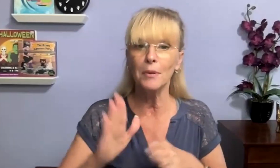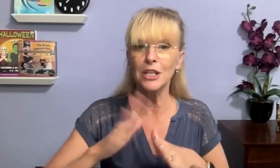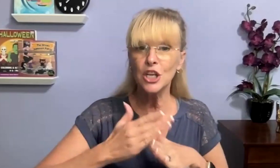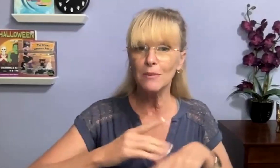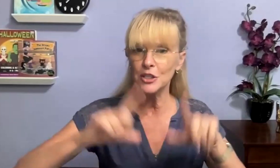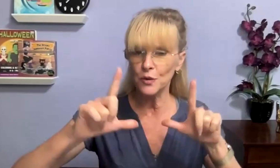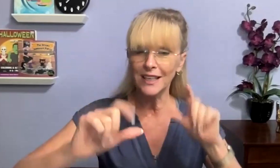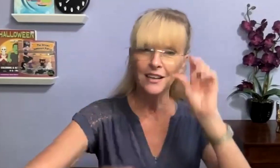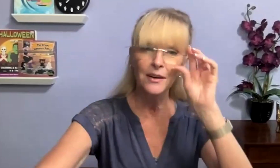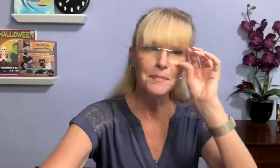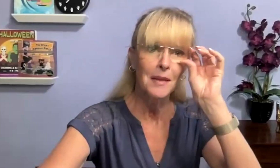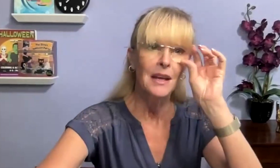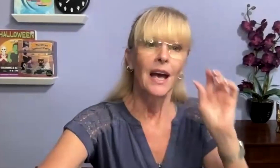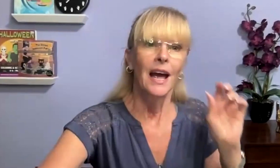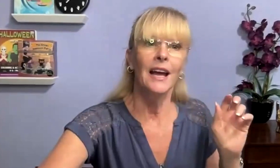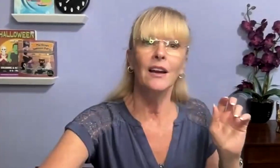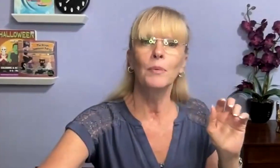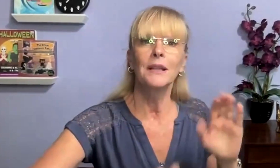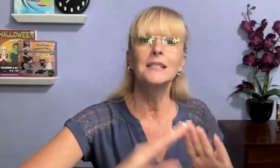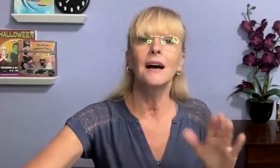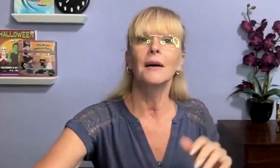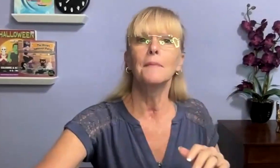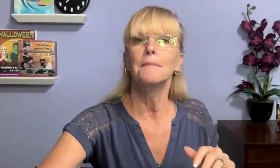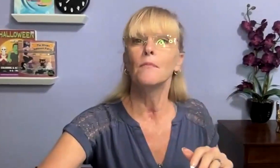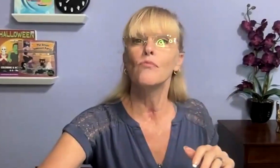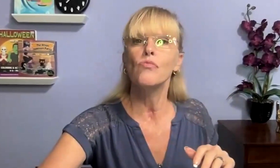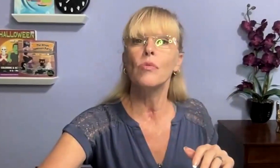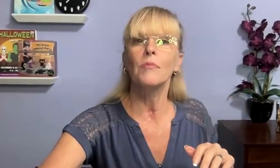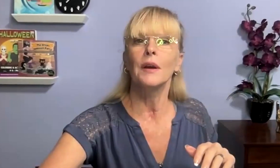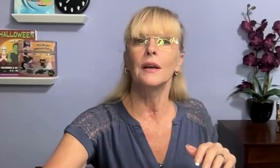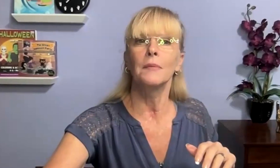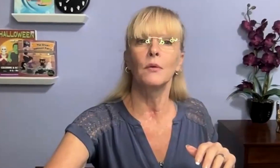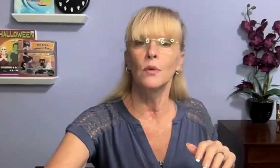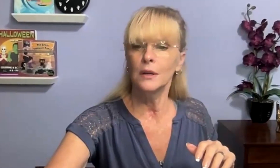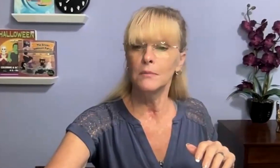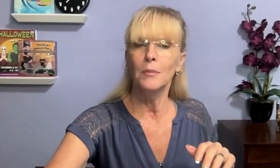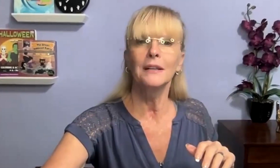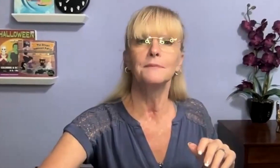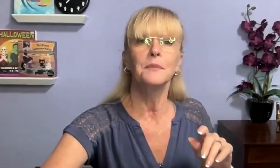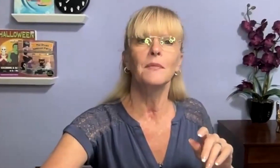to share my screen here and open this up. Give me one moment.